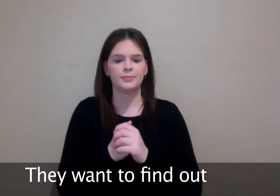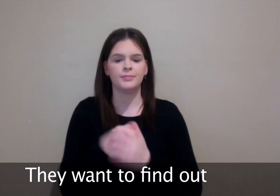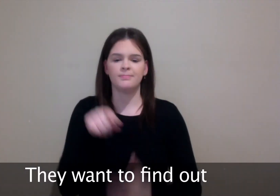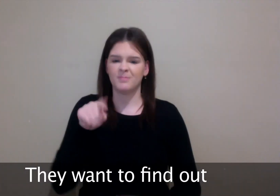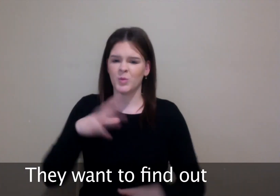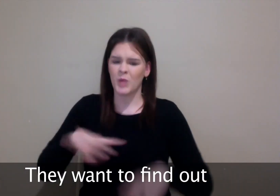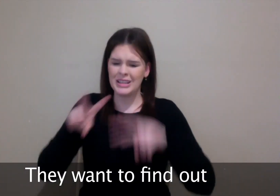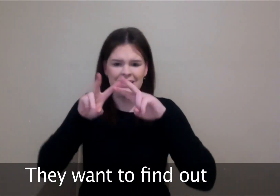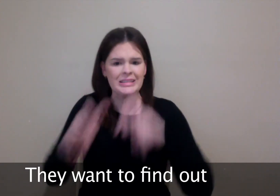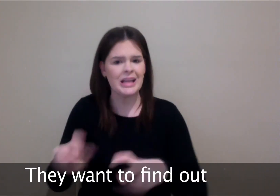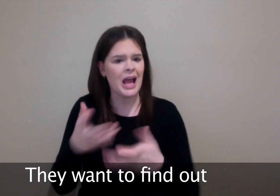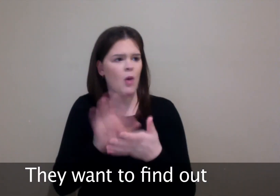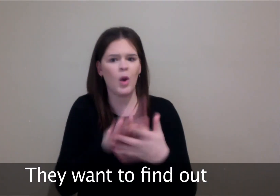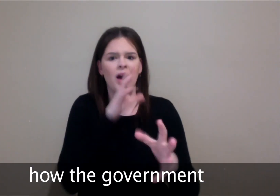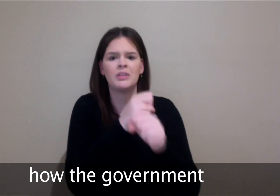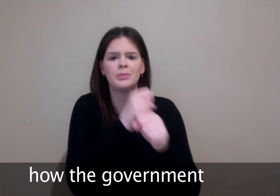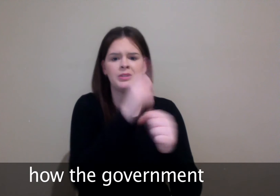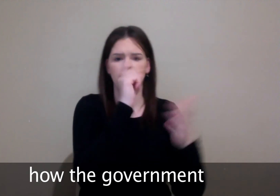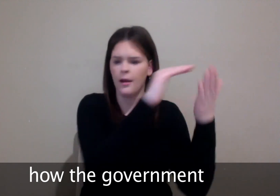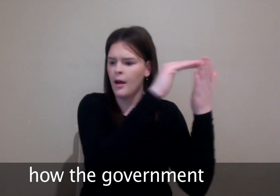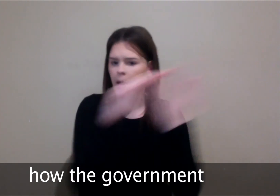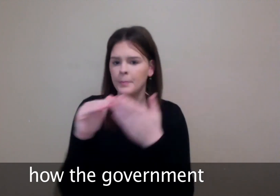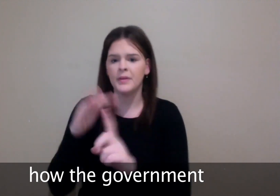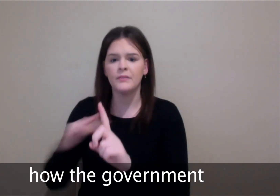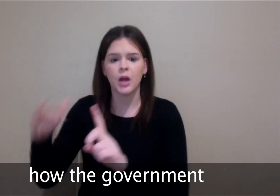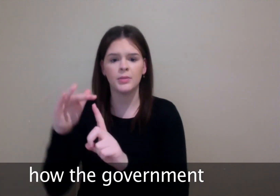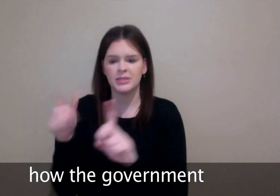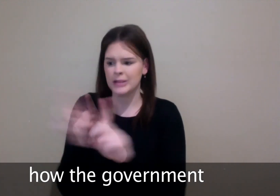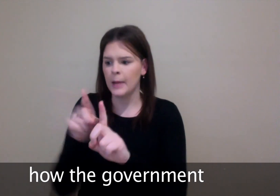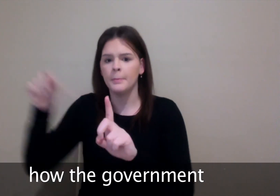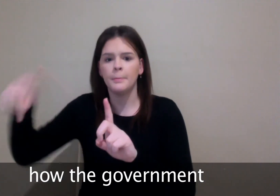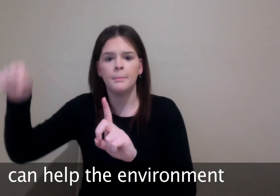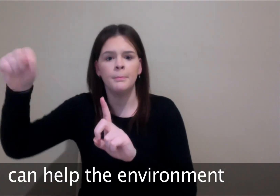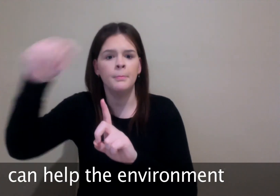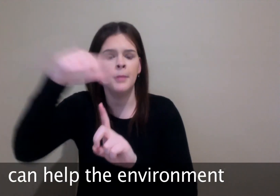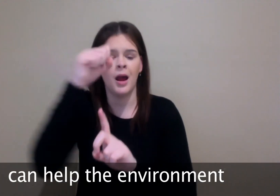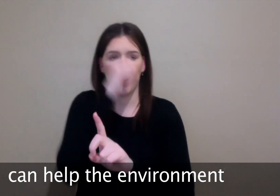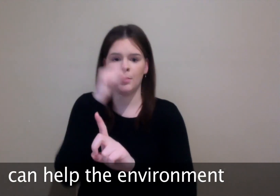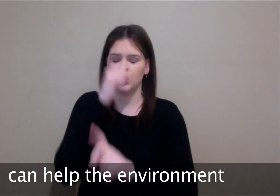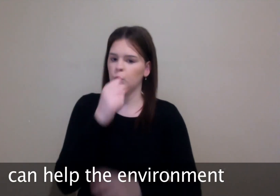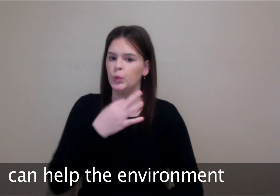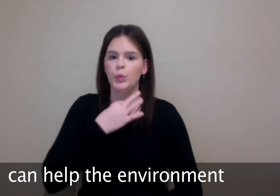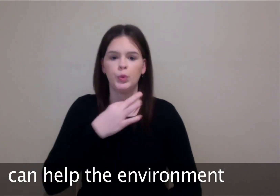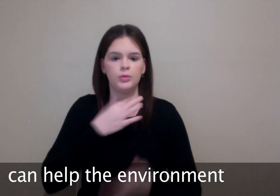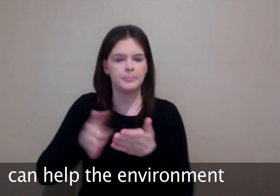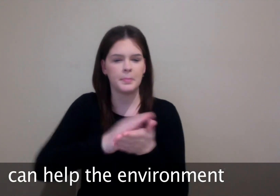They want to find out how the government can help the environment and endangered animals.